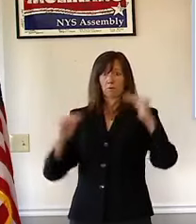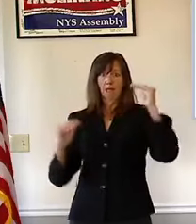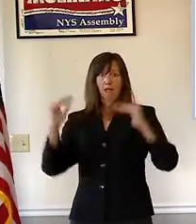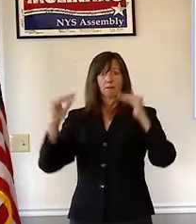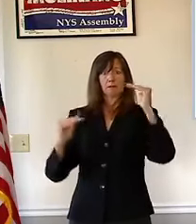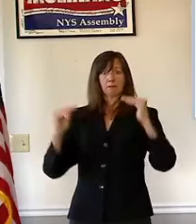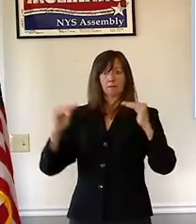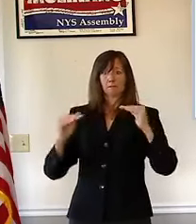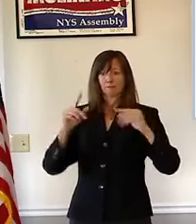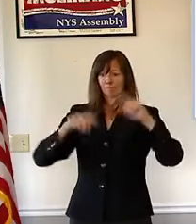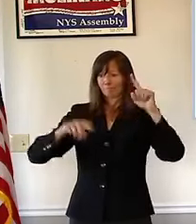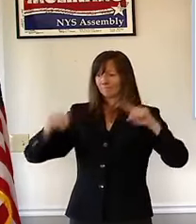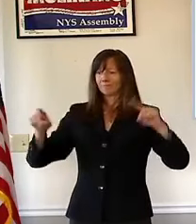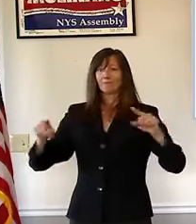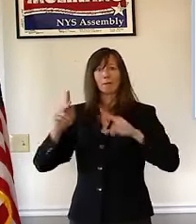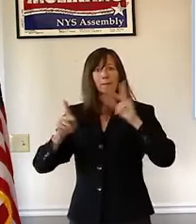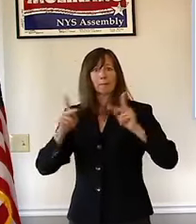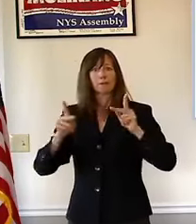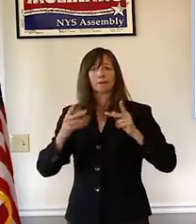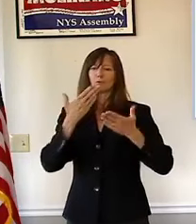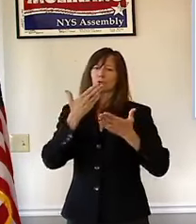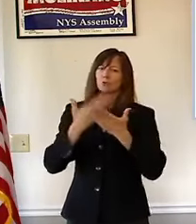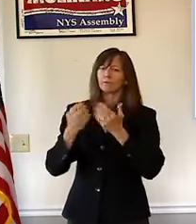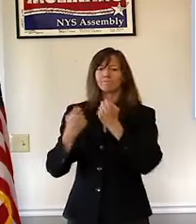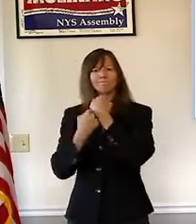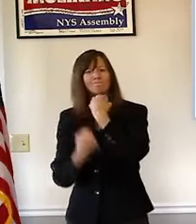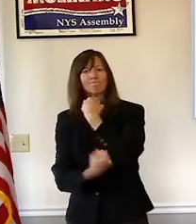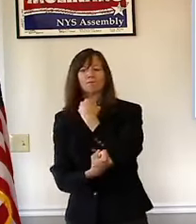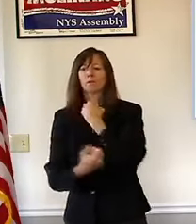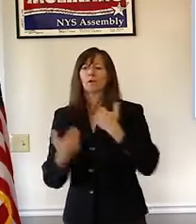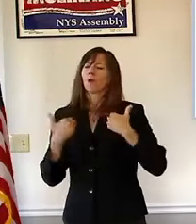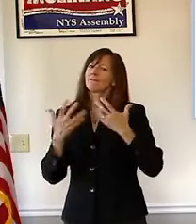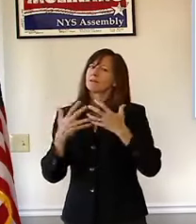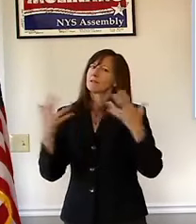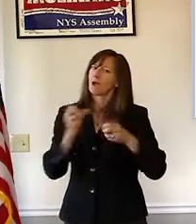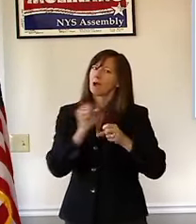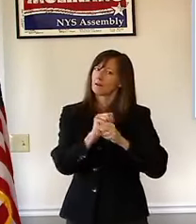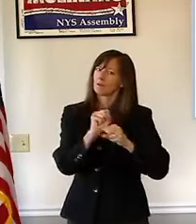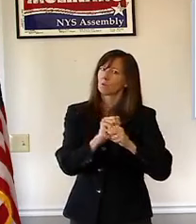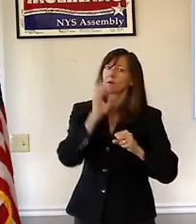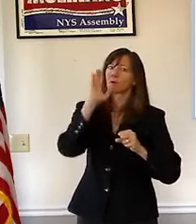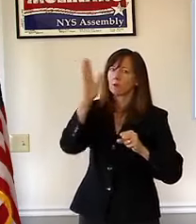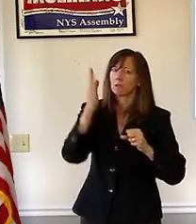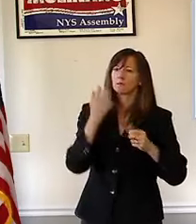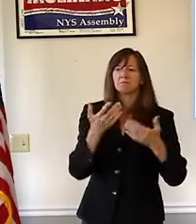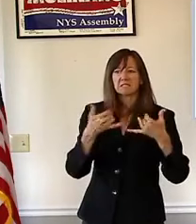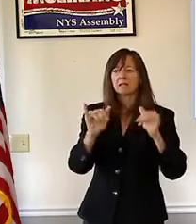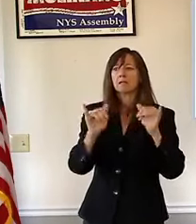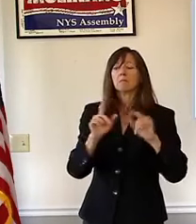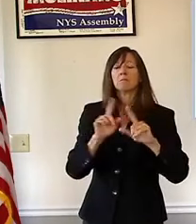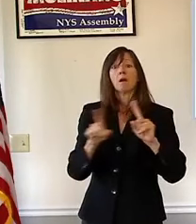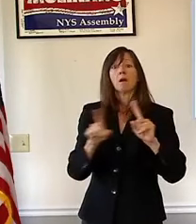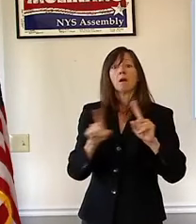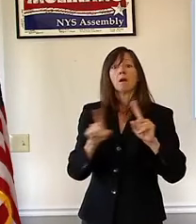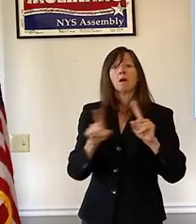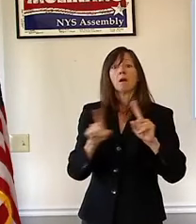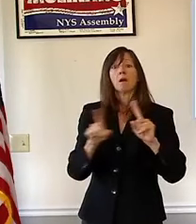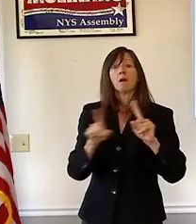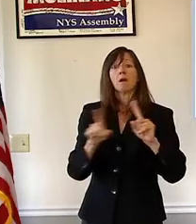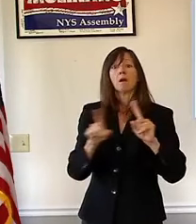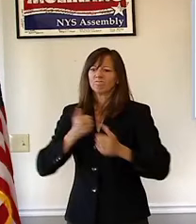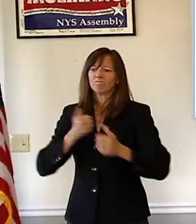good foundation. But we have a lot of work to do. We're going to do it aggressively. We're going to do it collaboratively. And every police agency has signed on.